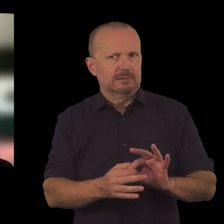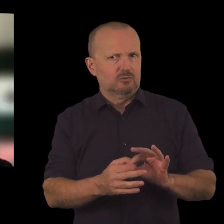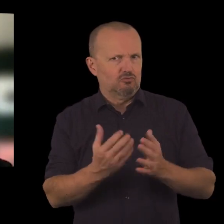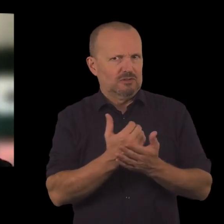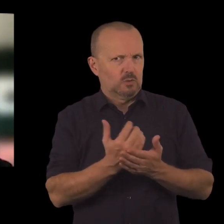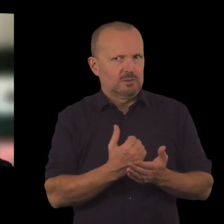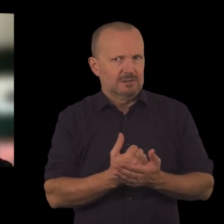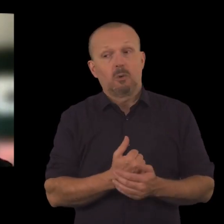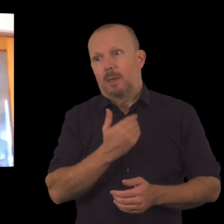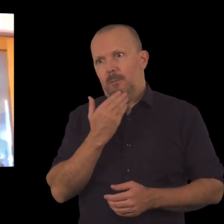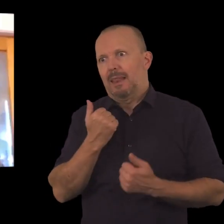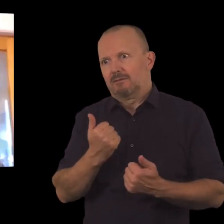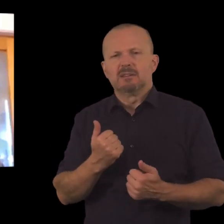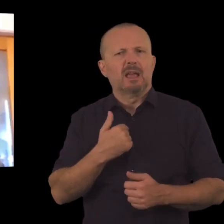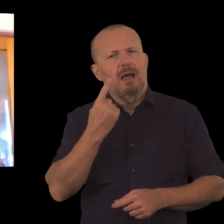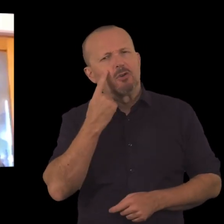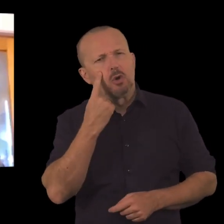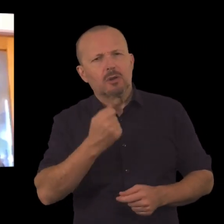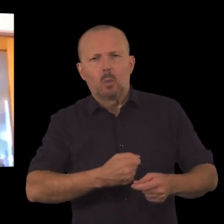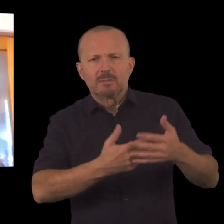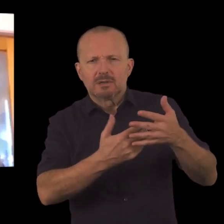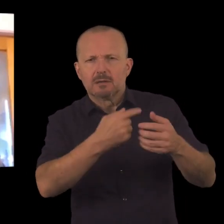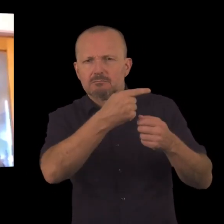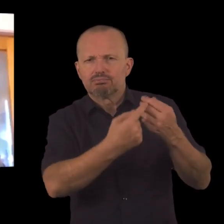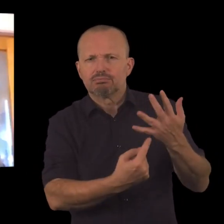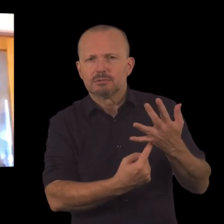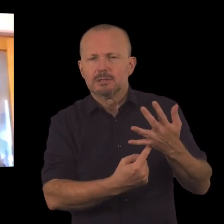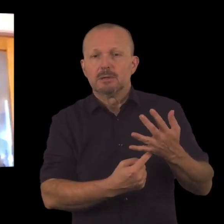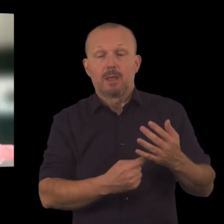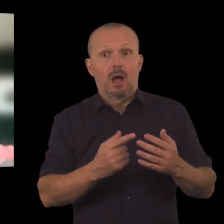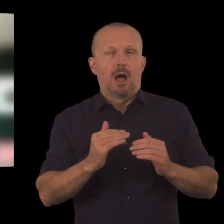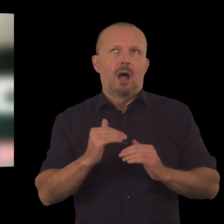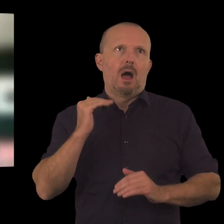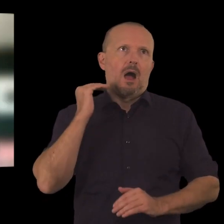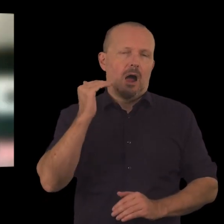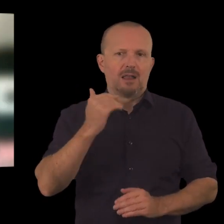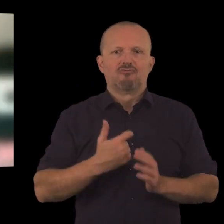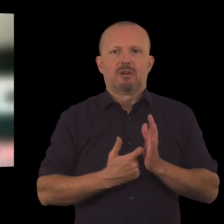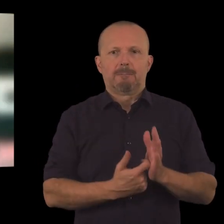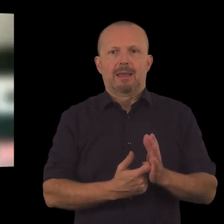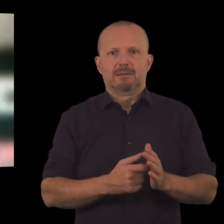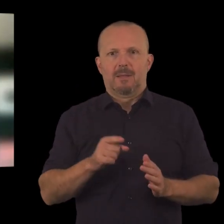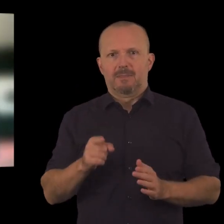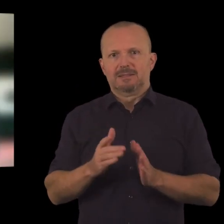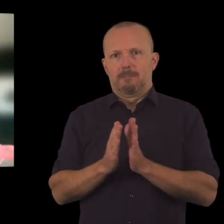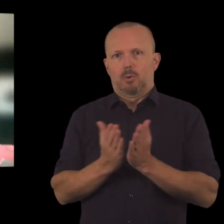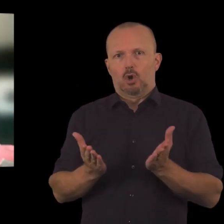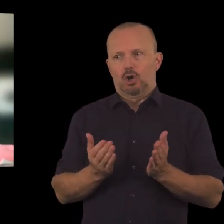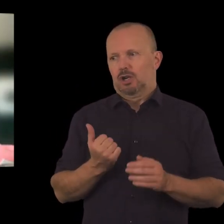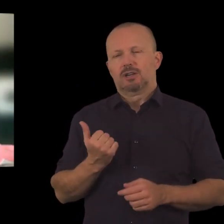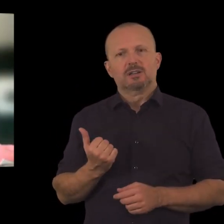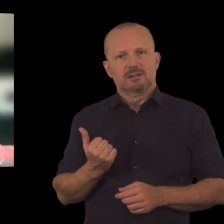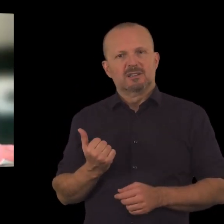to resources. That would be lovely. Have a look at as well. Okay. I highly recommend this. I was looking at this